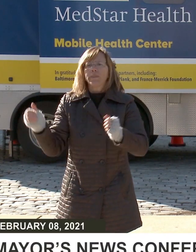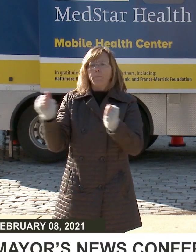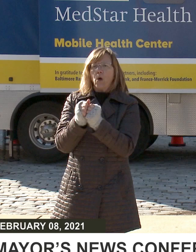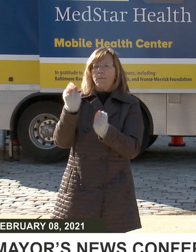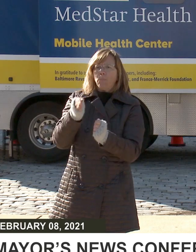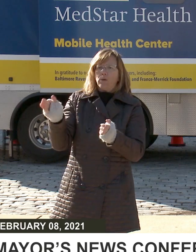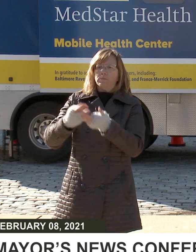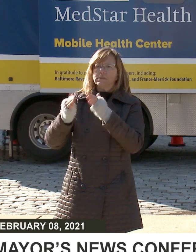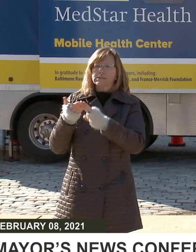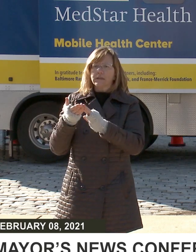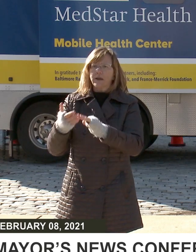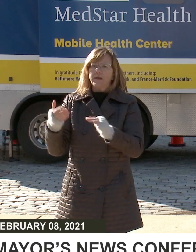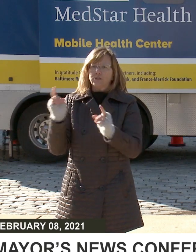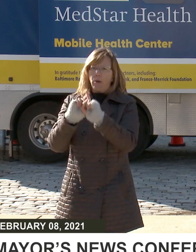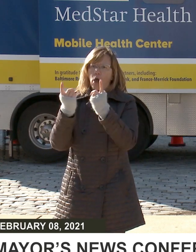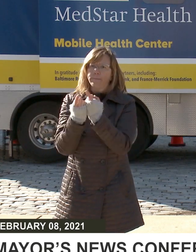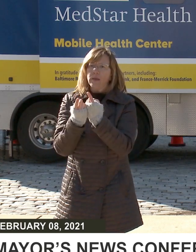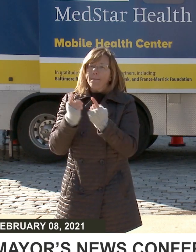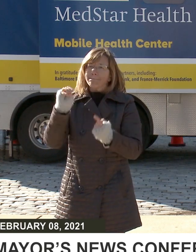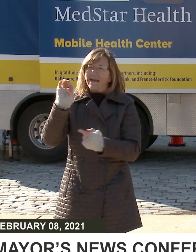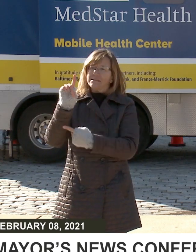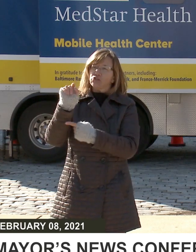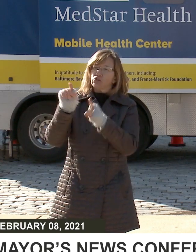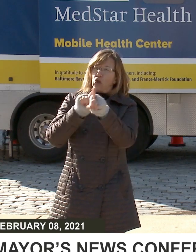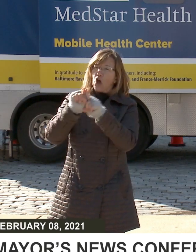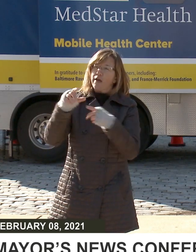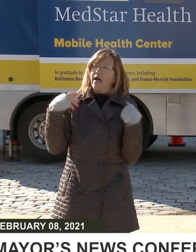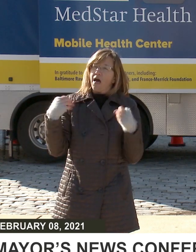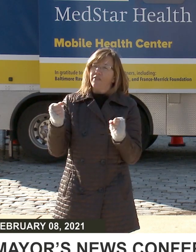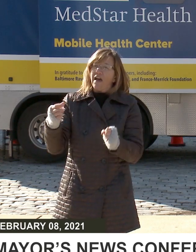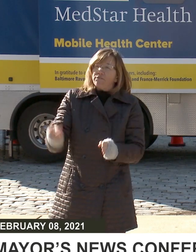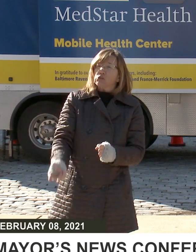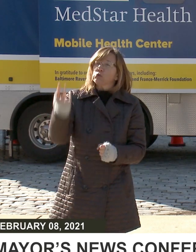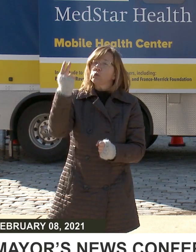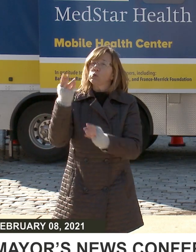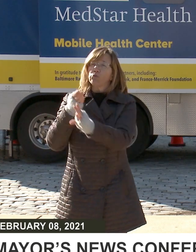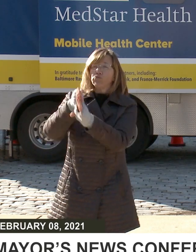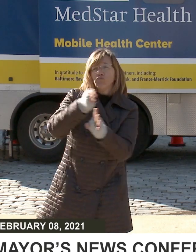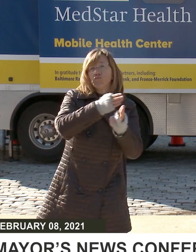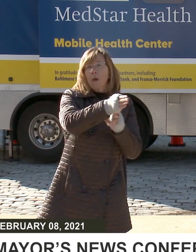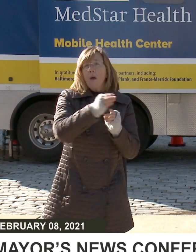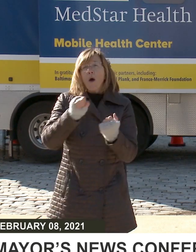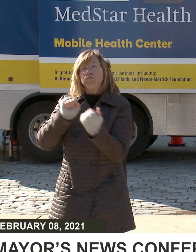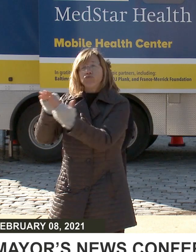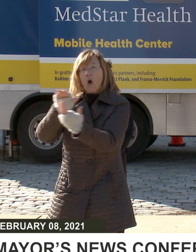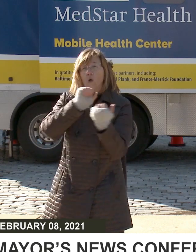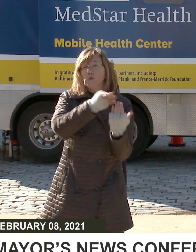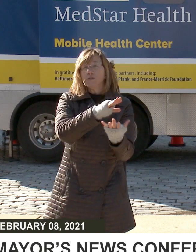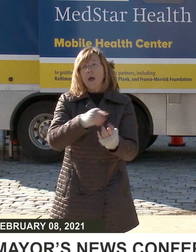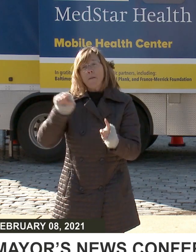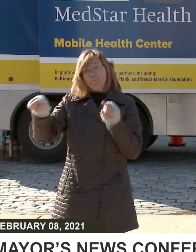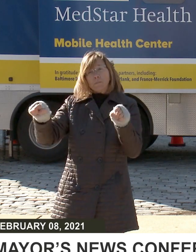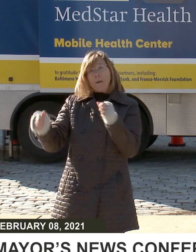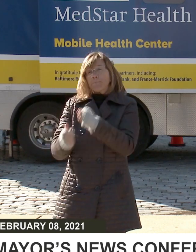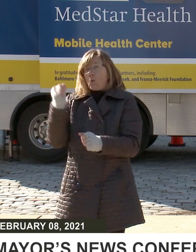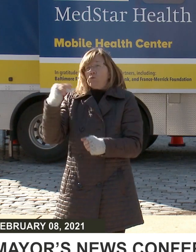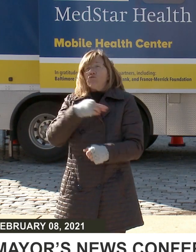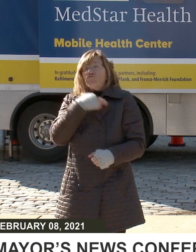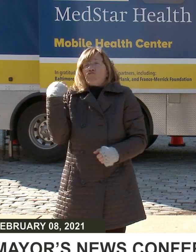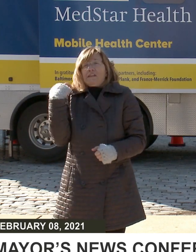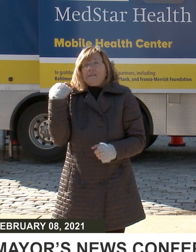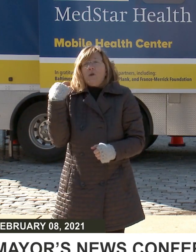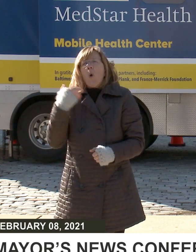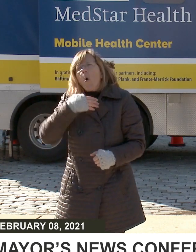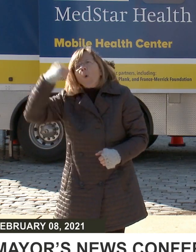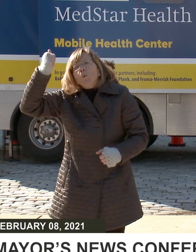Department, MedStar Health has activated a two-pronged approach to reach our most at-risk, vulnerable older adults